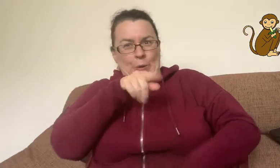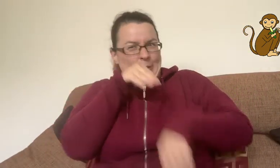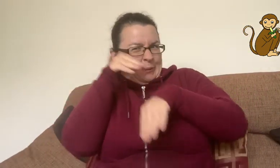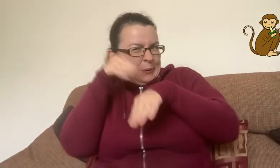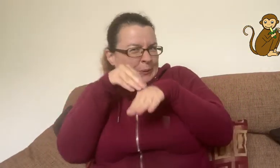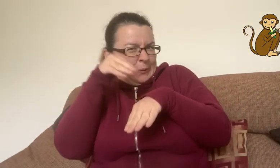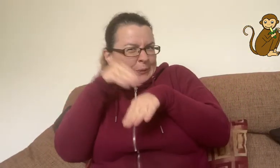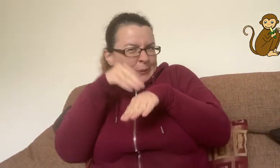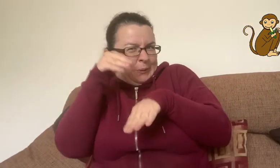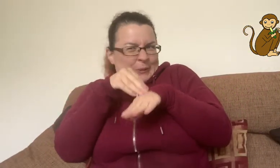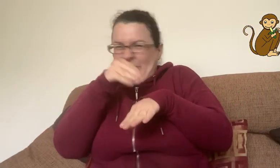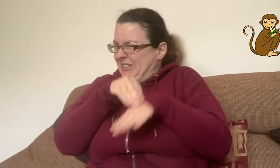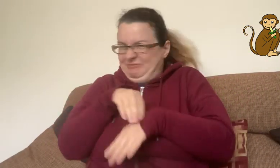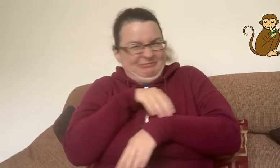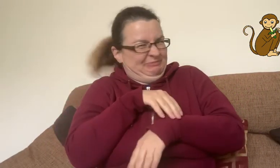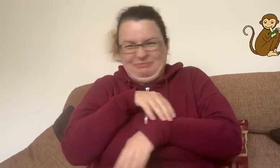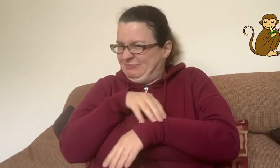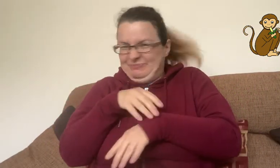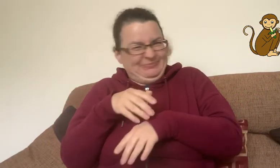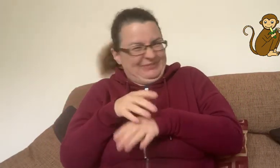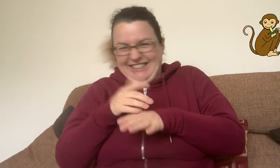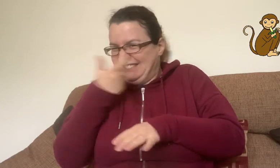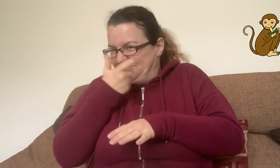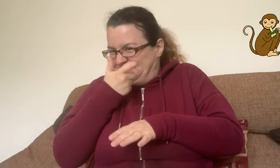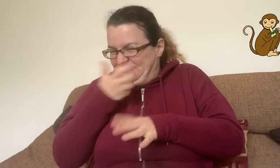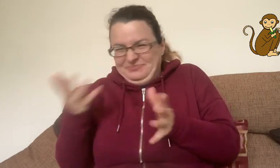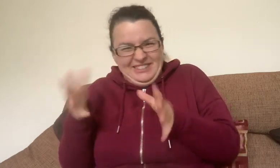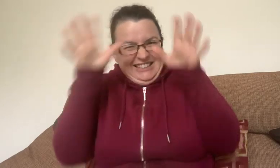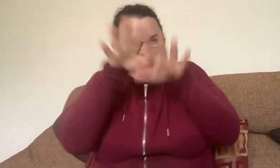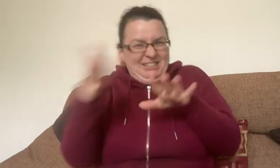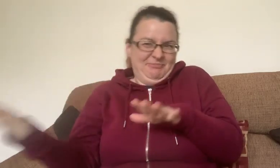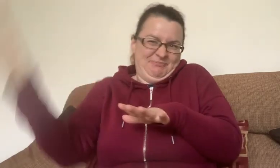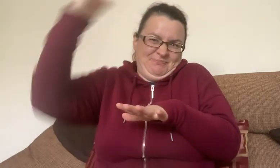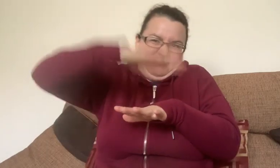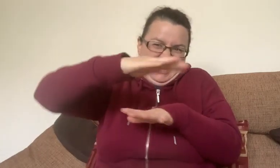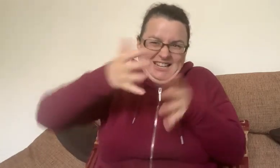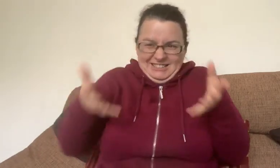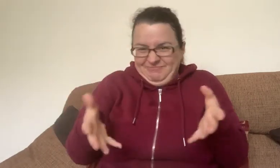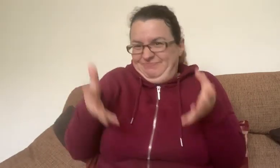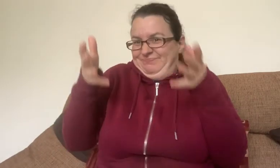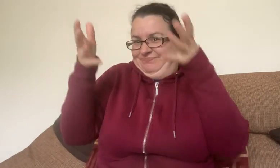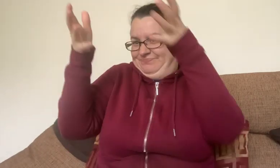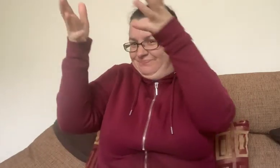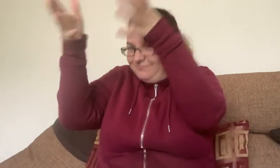He was too naughty. He sent him back.